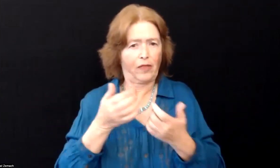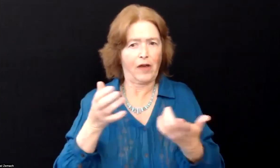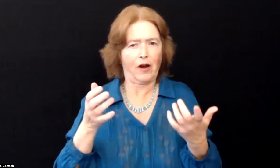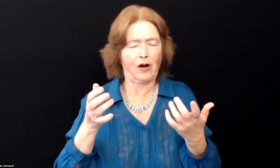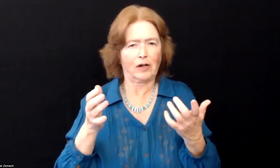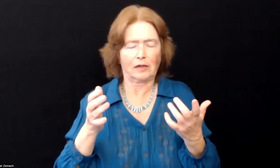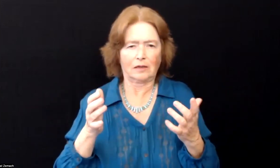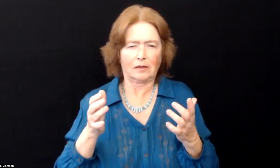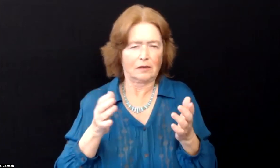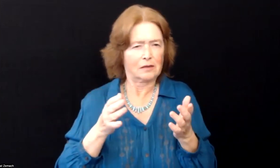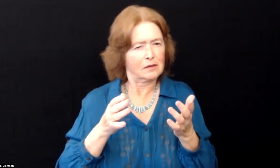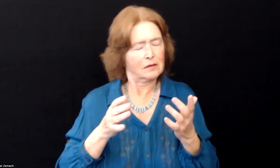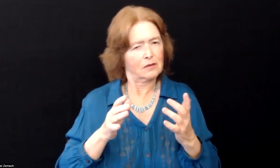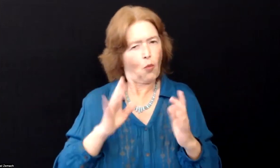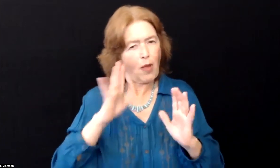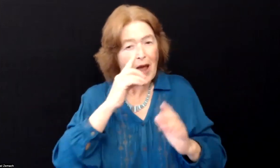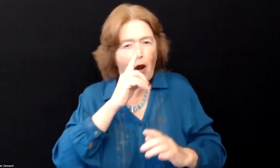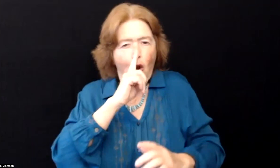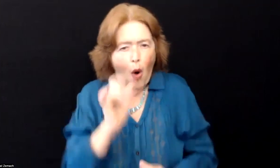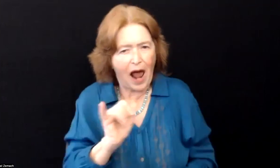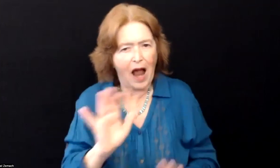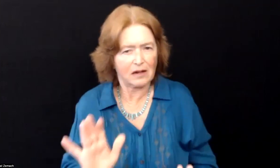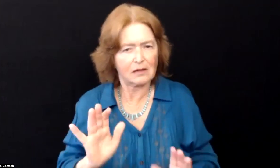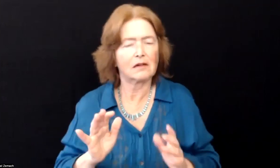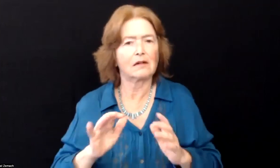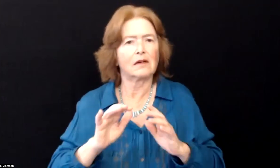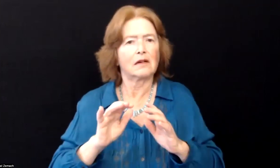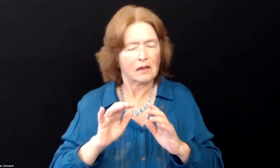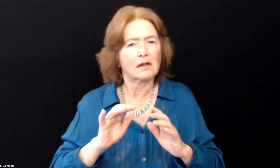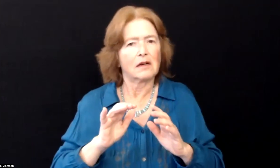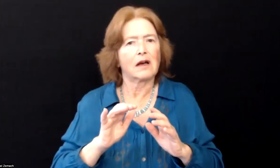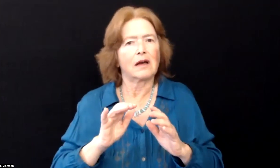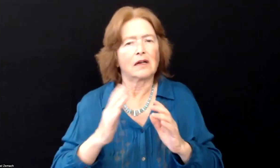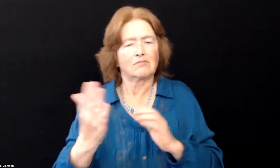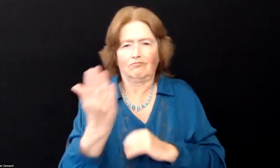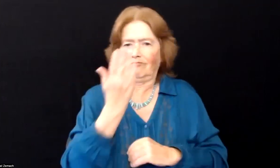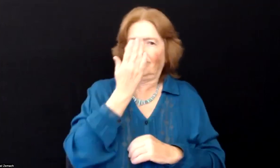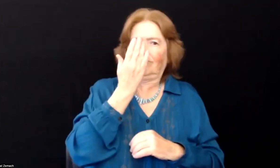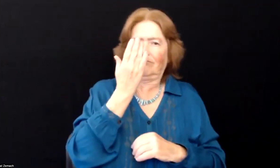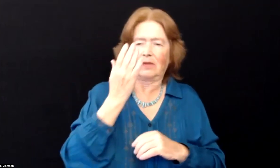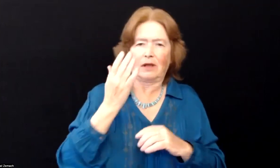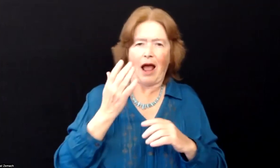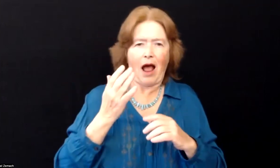between those two educational settings and what that can look like, in a very close,